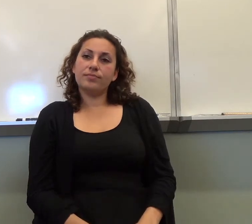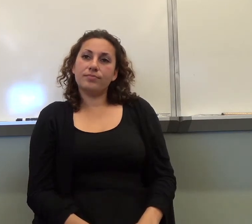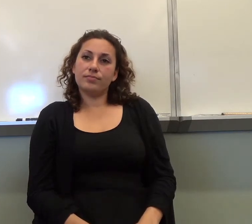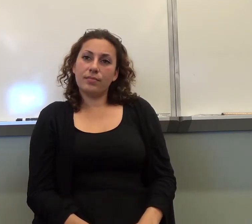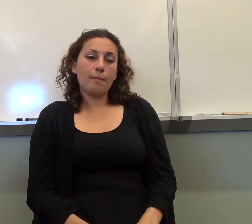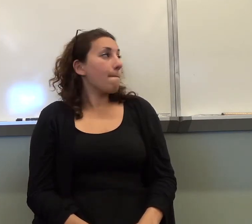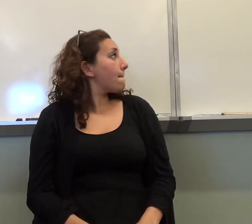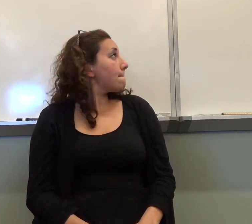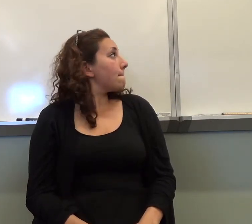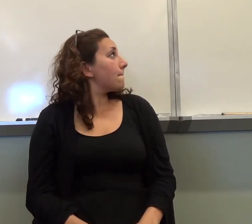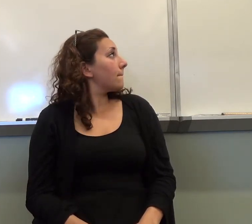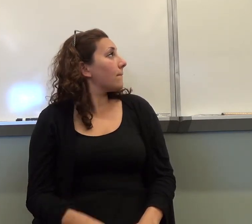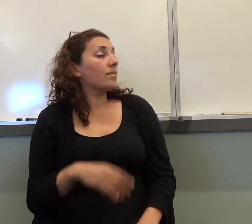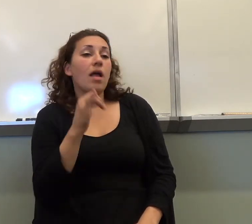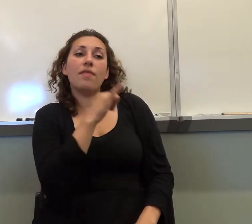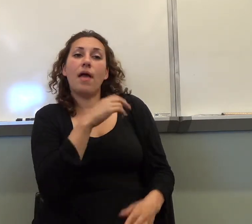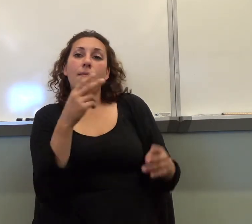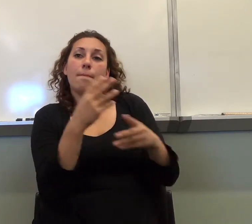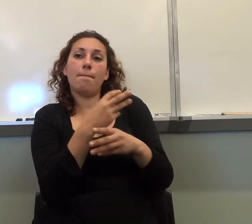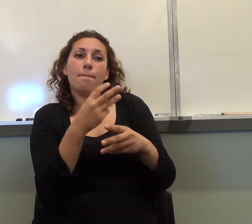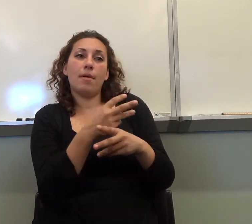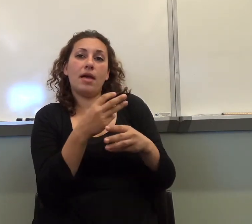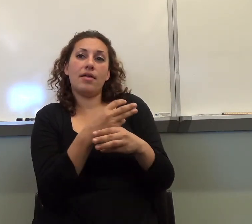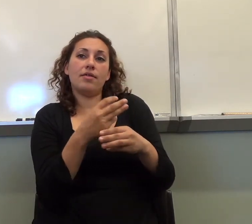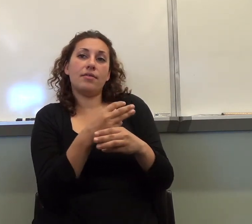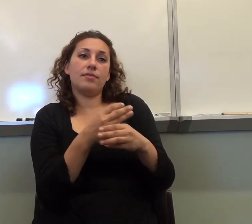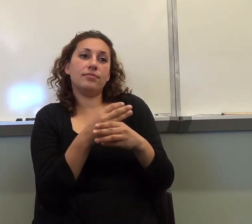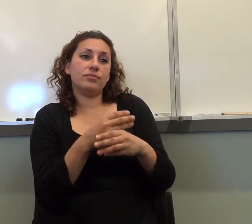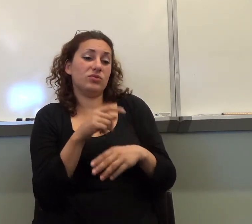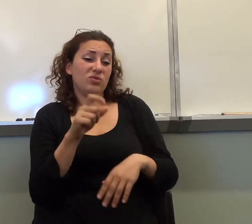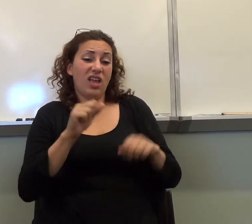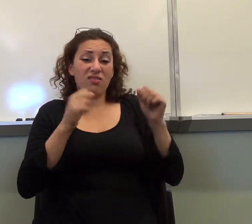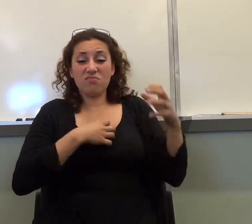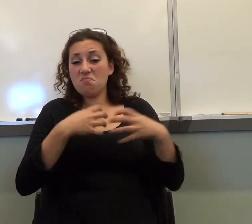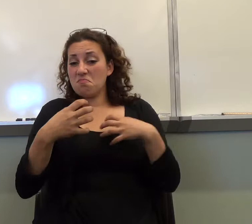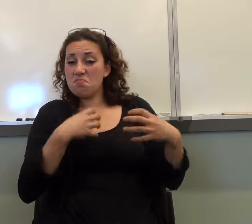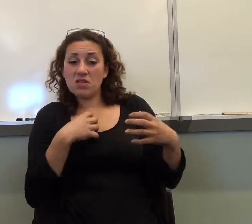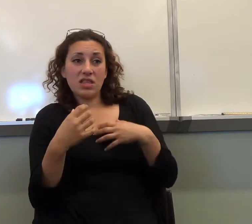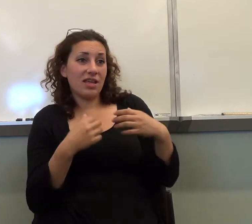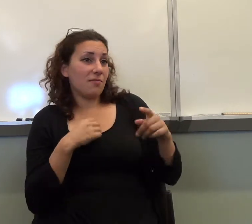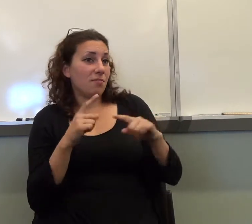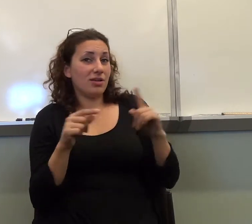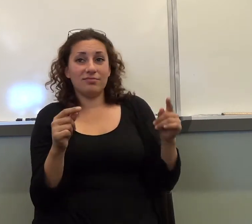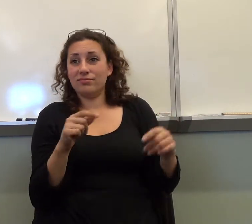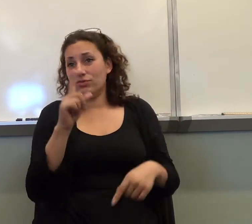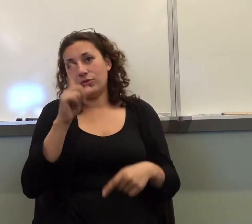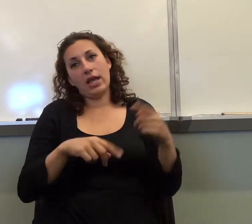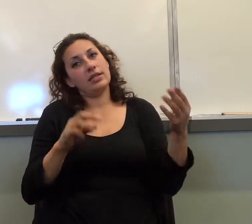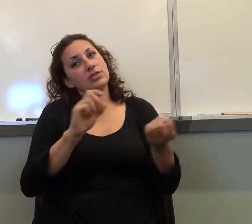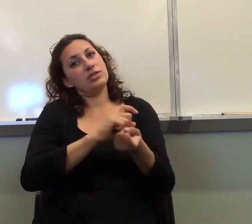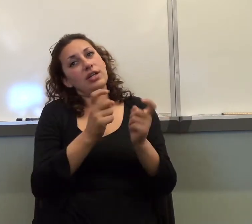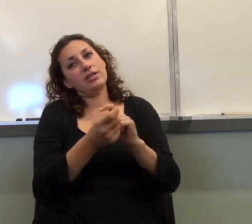That's math. Whoever came up with that. You can moan and groan about that, but you're not going to change mathematicians. That's the way it